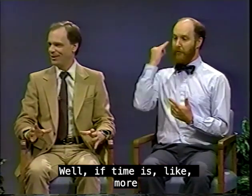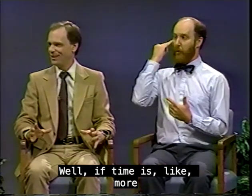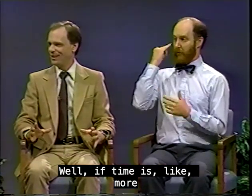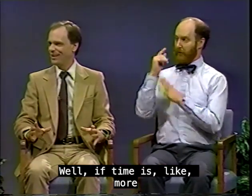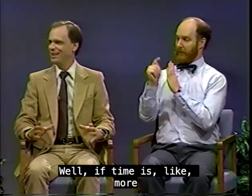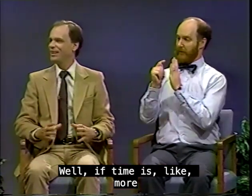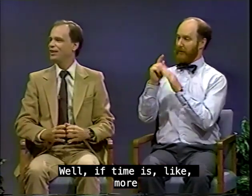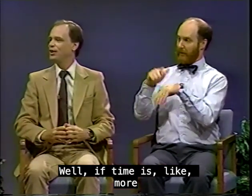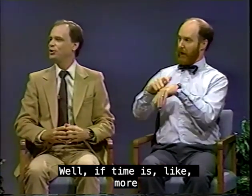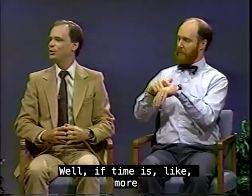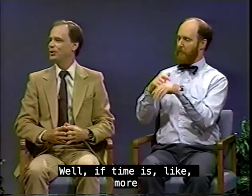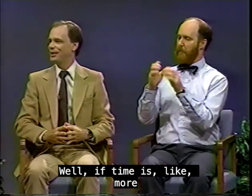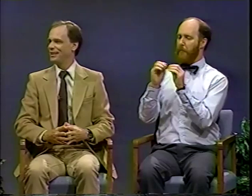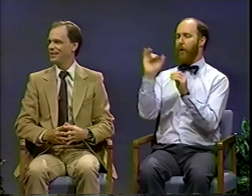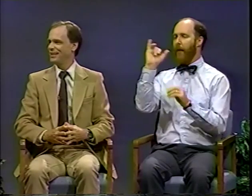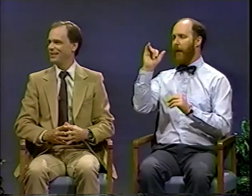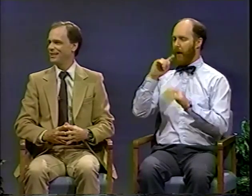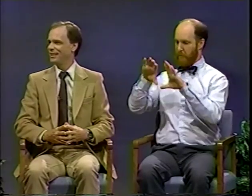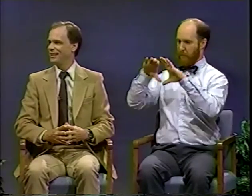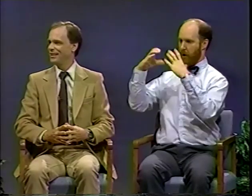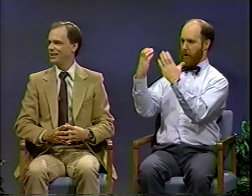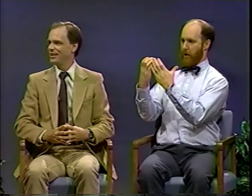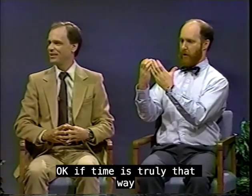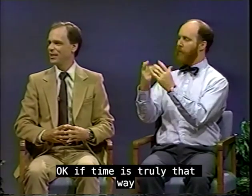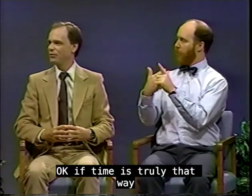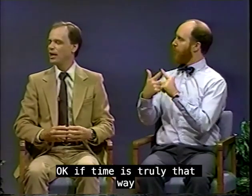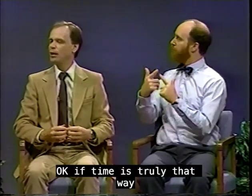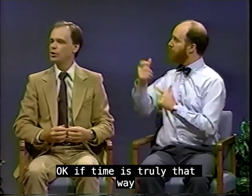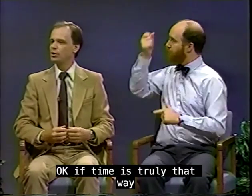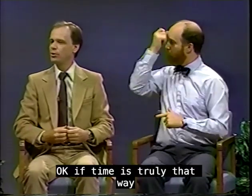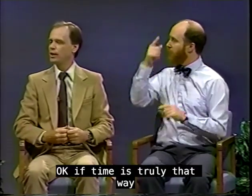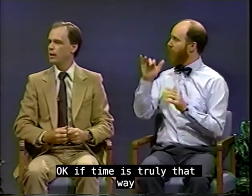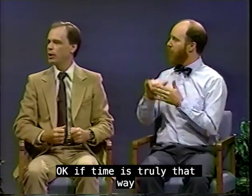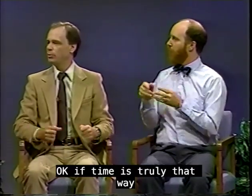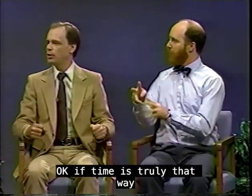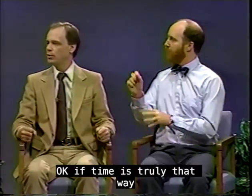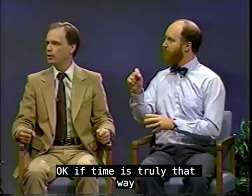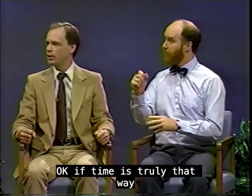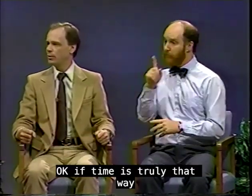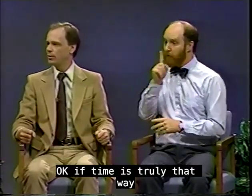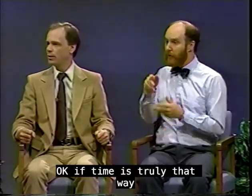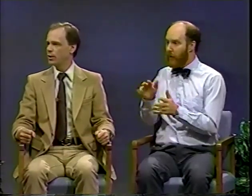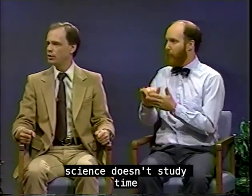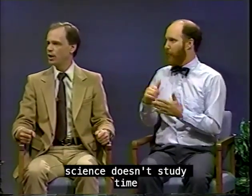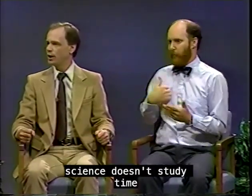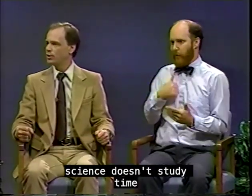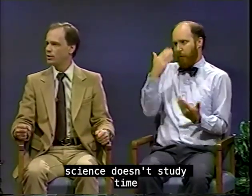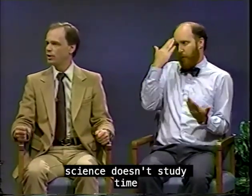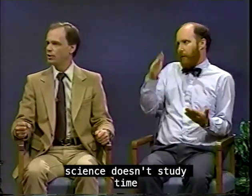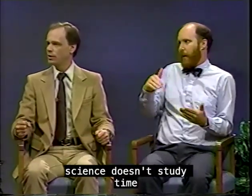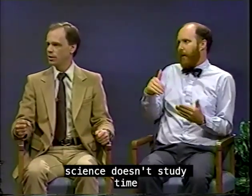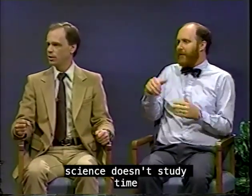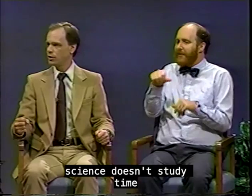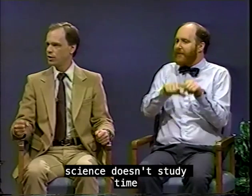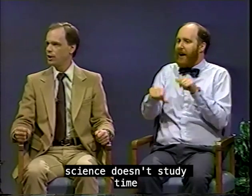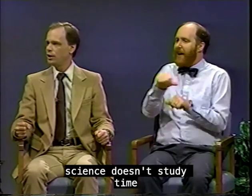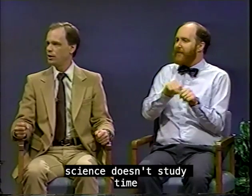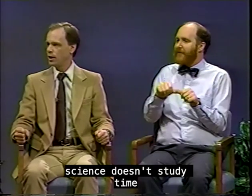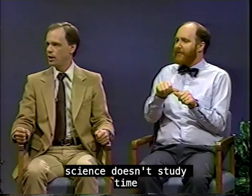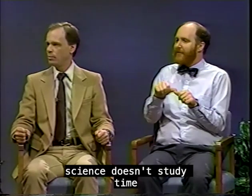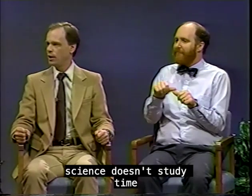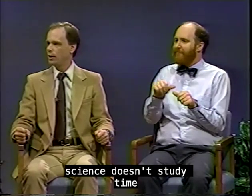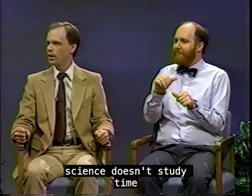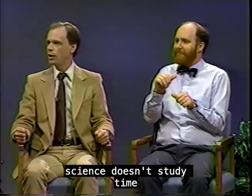ball, then you could. Okay? If time is truly that way, and we don't know, science doesn't